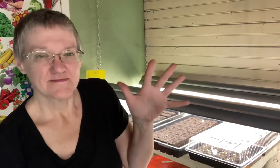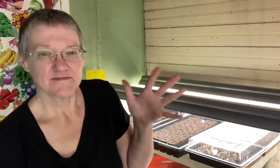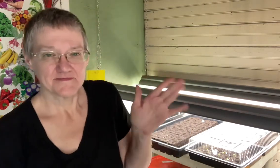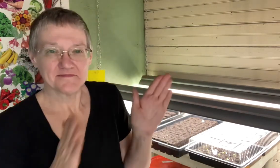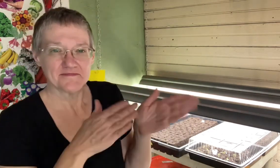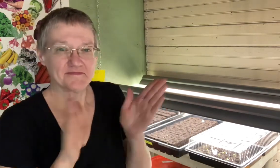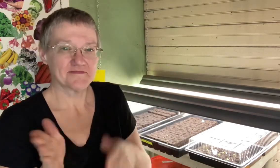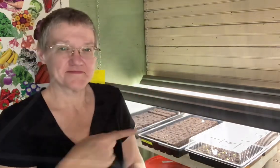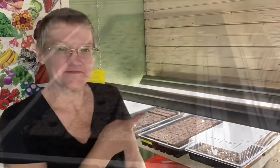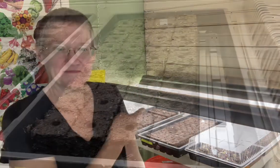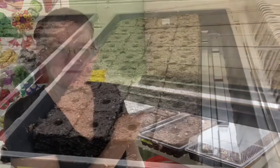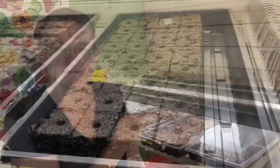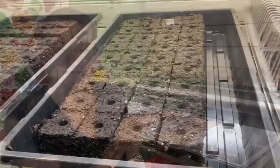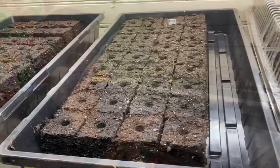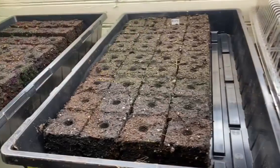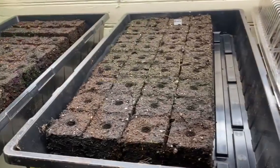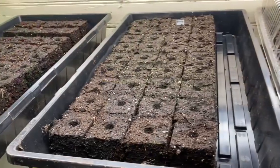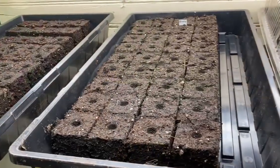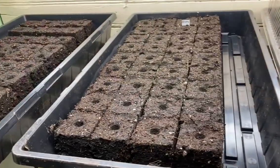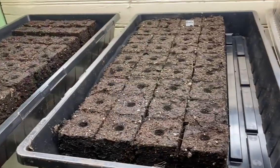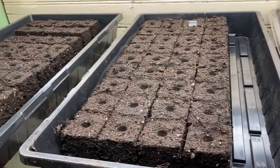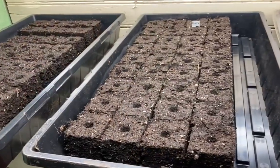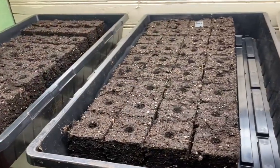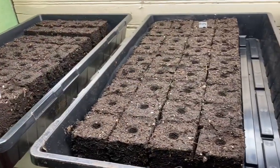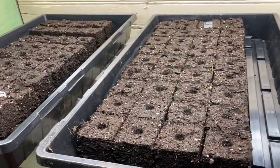I've already prepared a couple of trays.